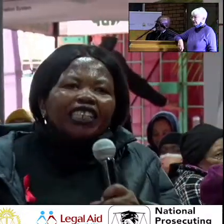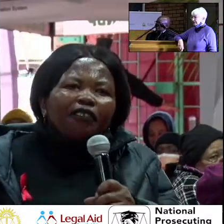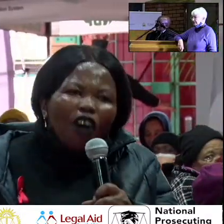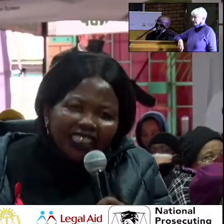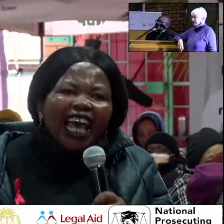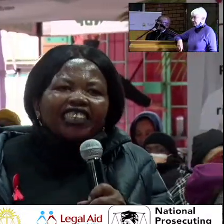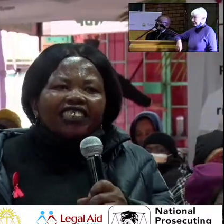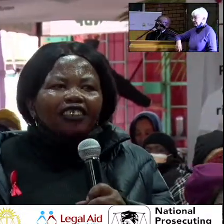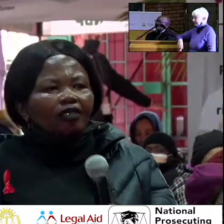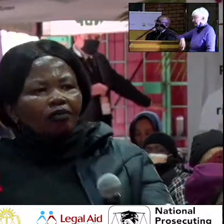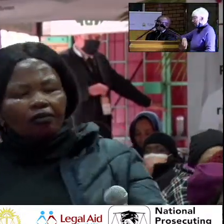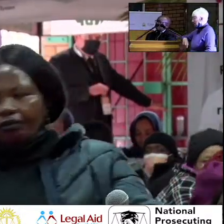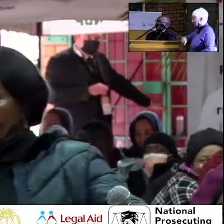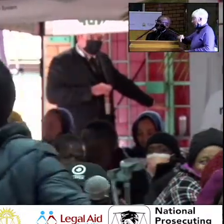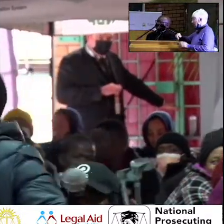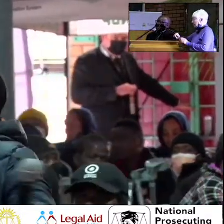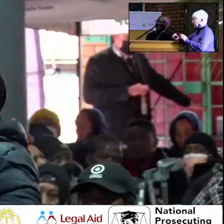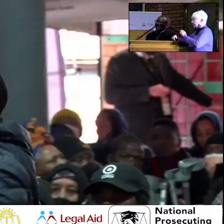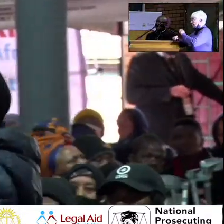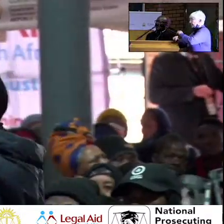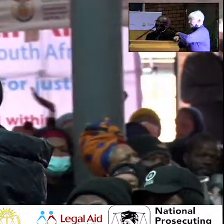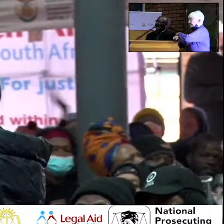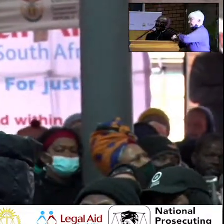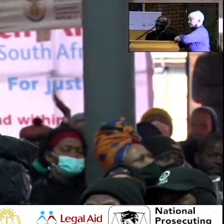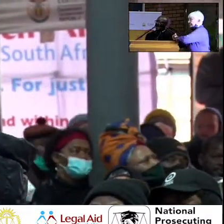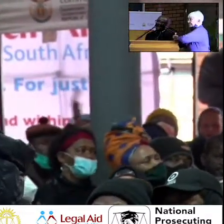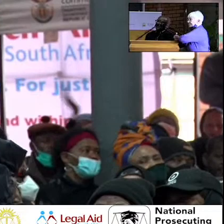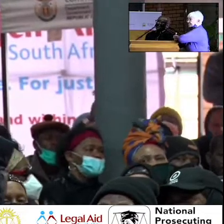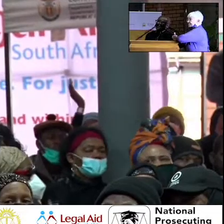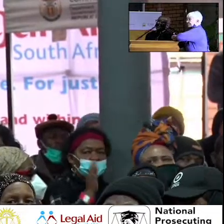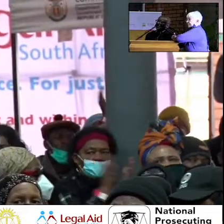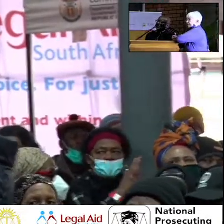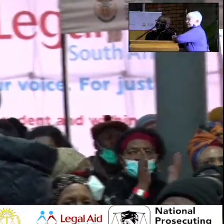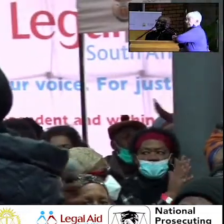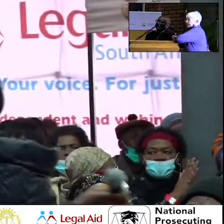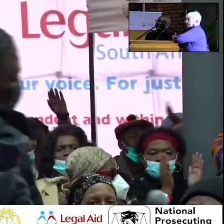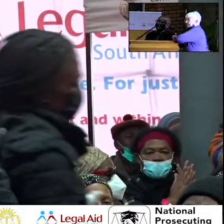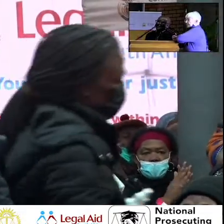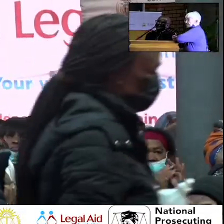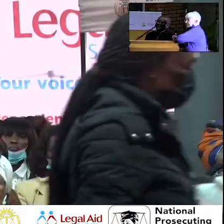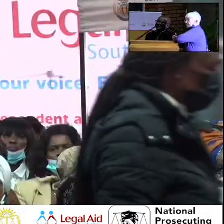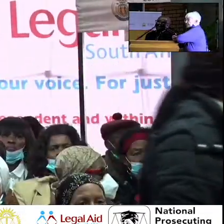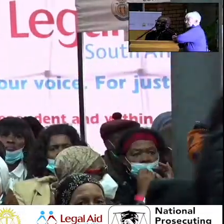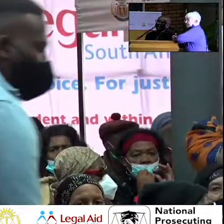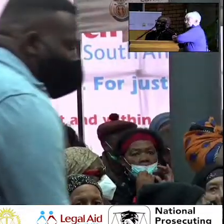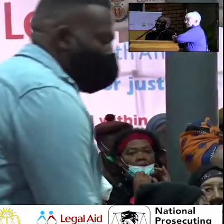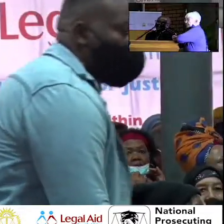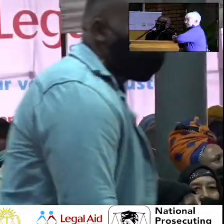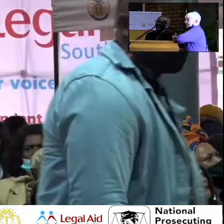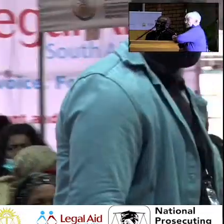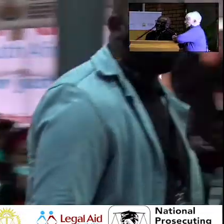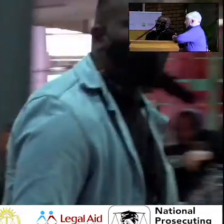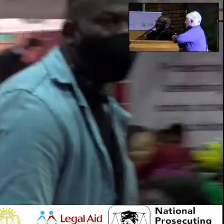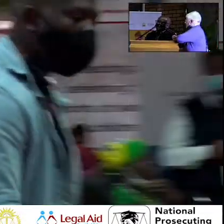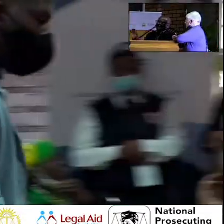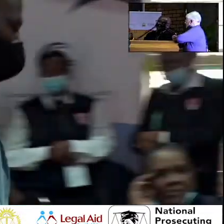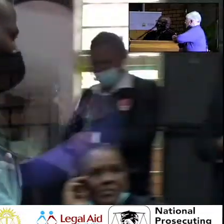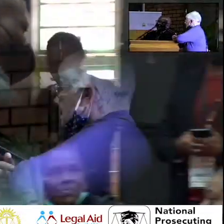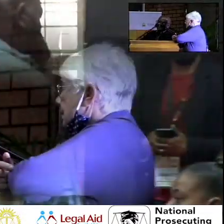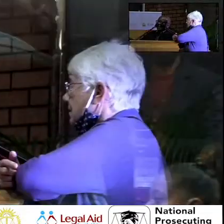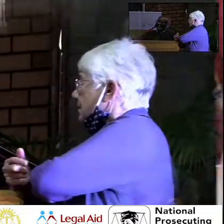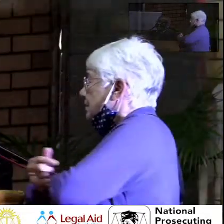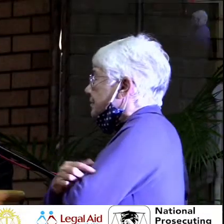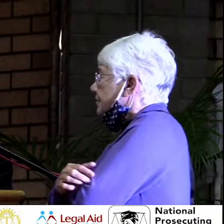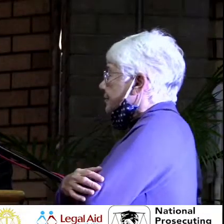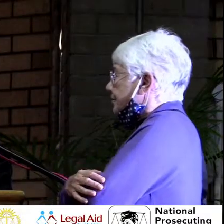was not all reported? Right. Okay. All right. So, Sisi, ungahambi ne? The